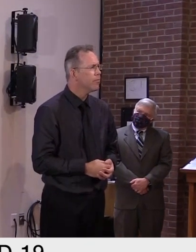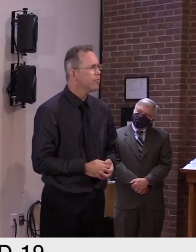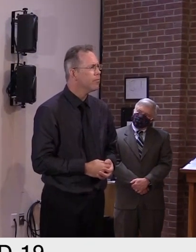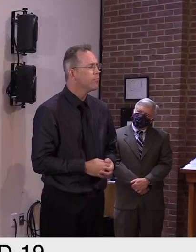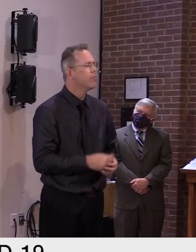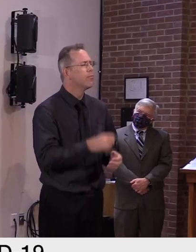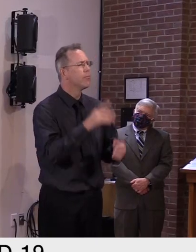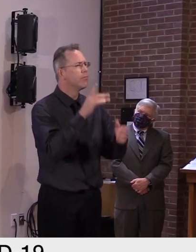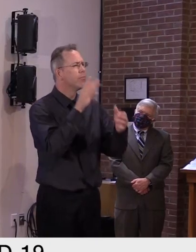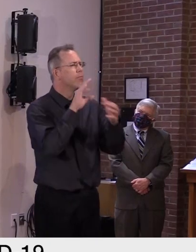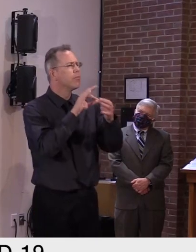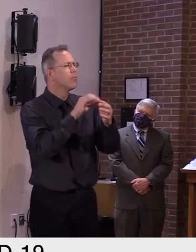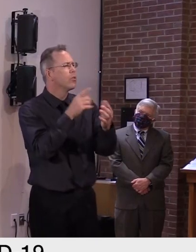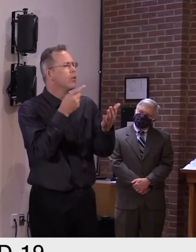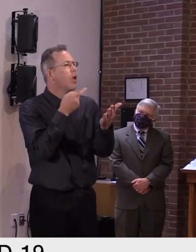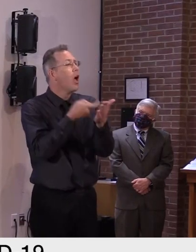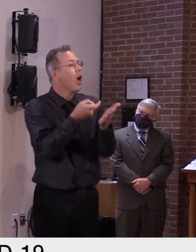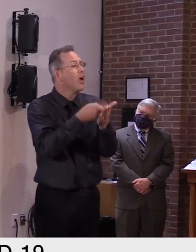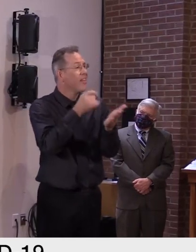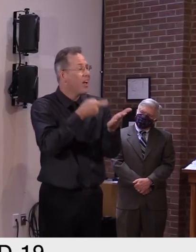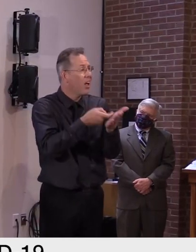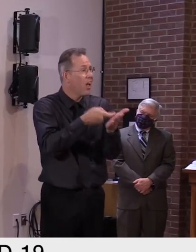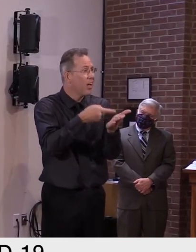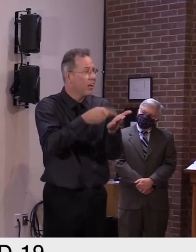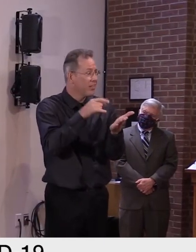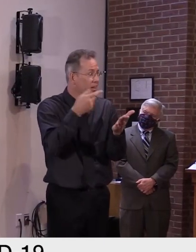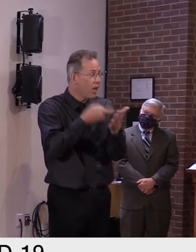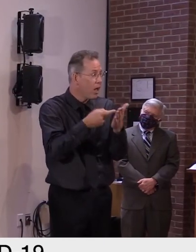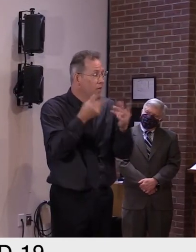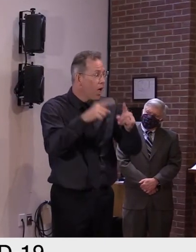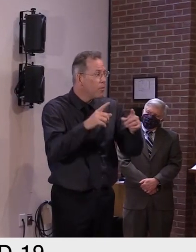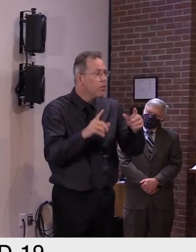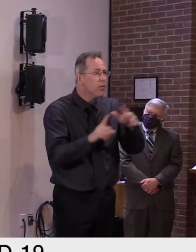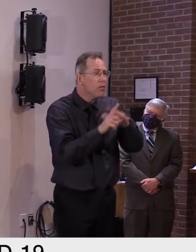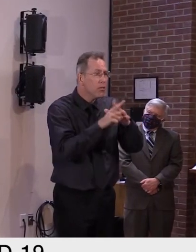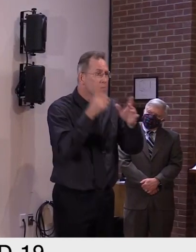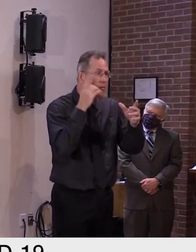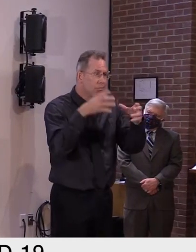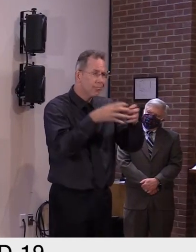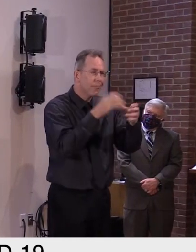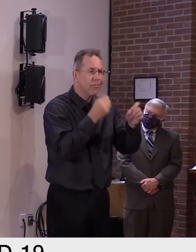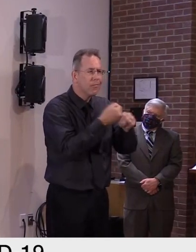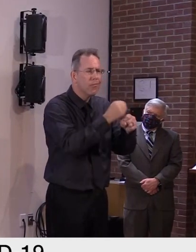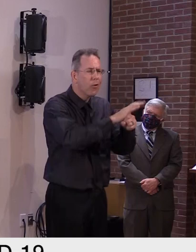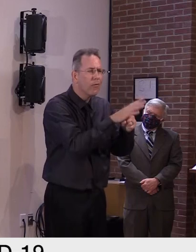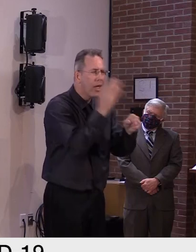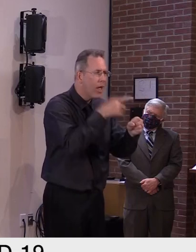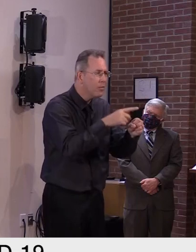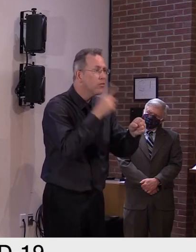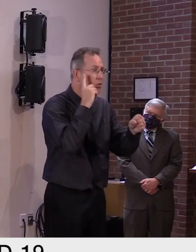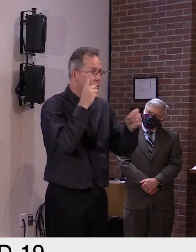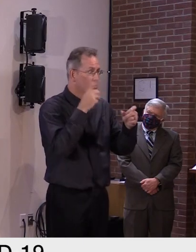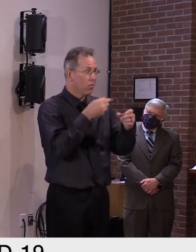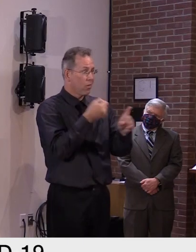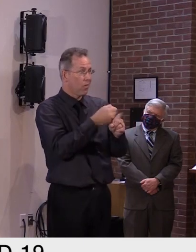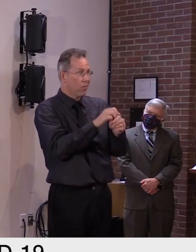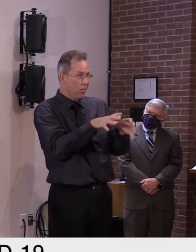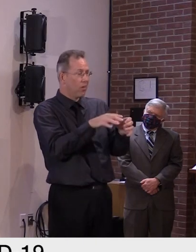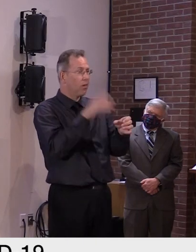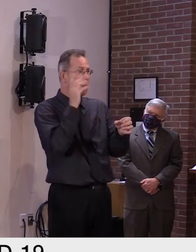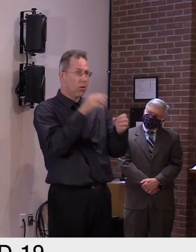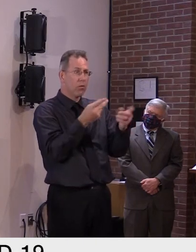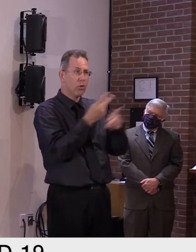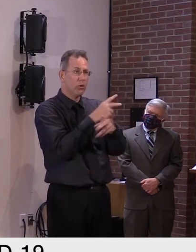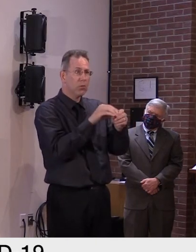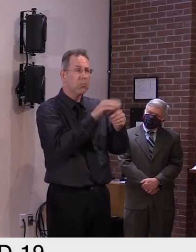So I can say it's not officially considered contained. I can't tell you, though, that that means the numbers will increase, because that doesn't mean